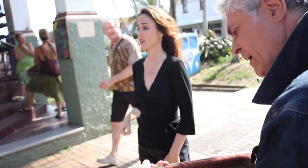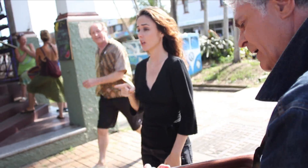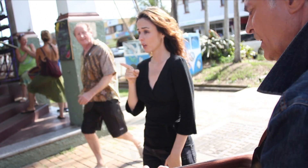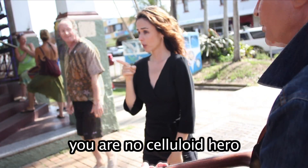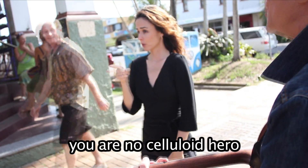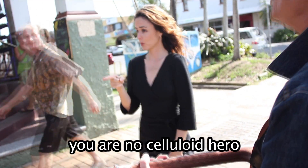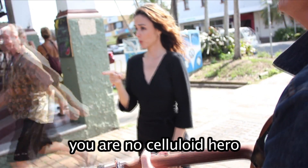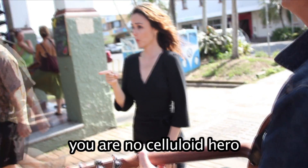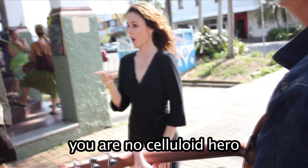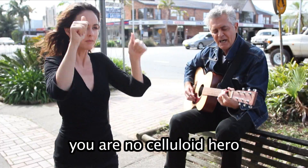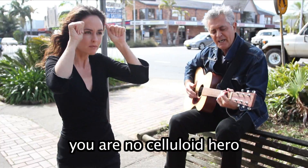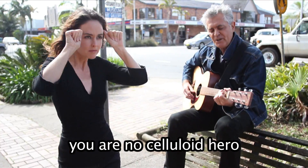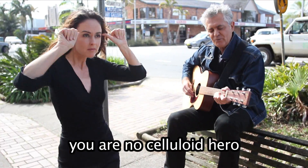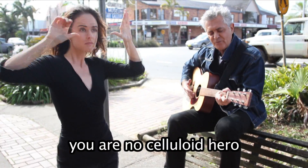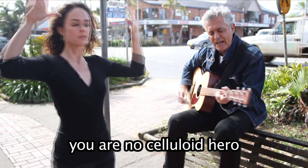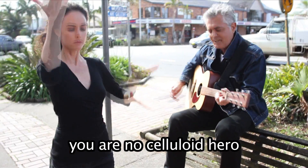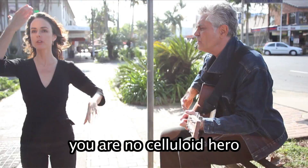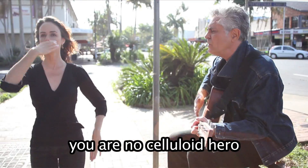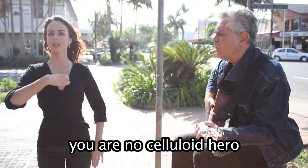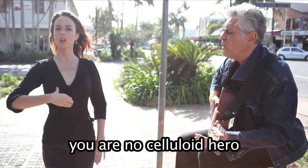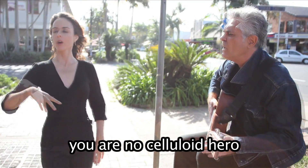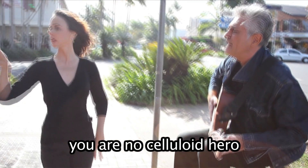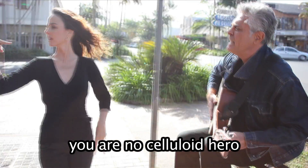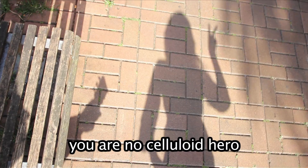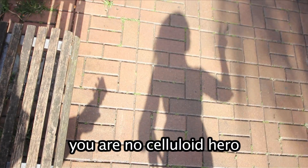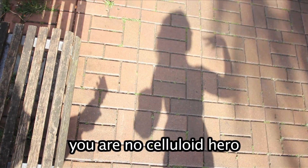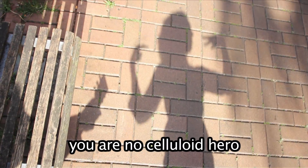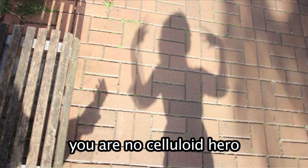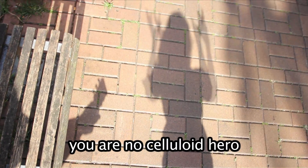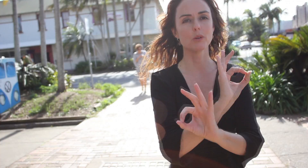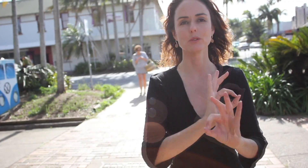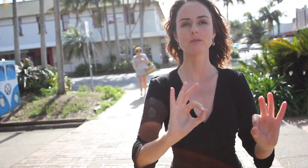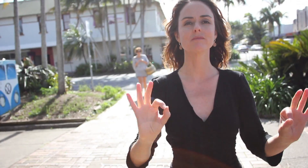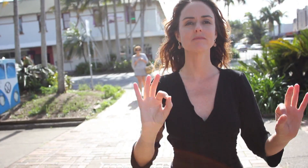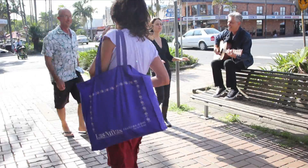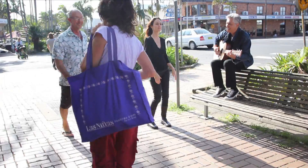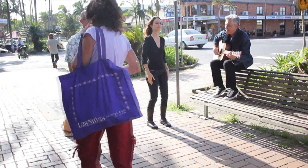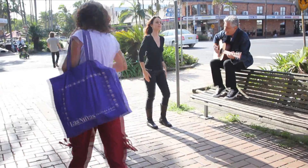you are no celluloid hero.